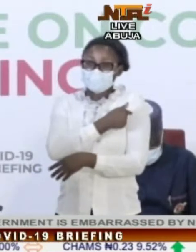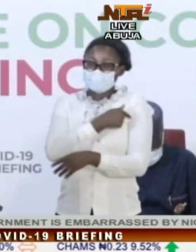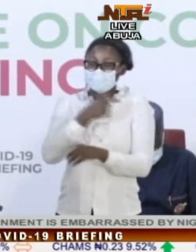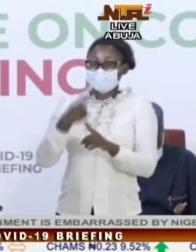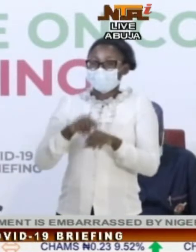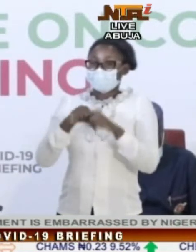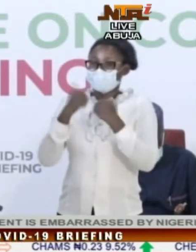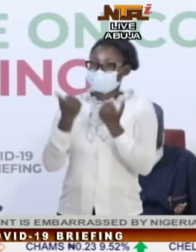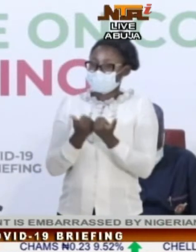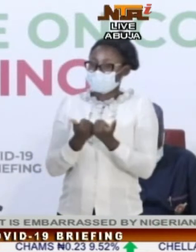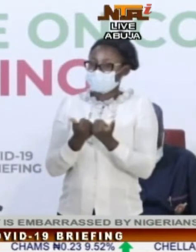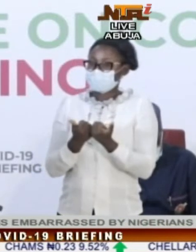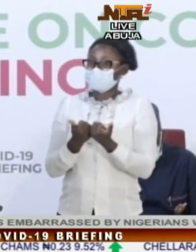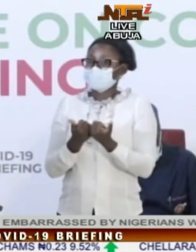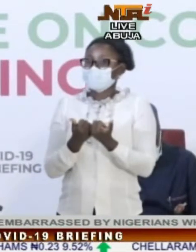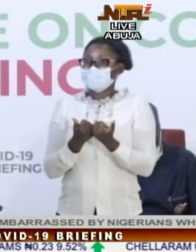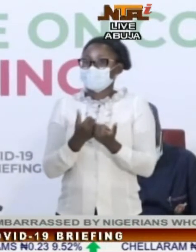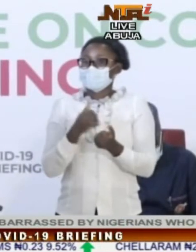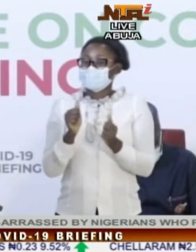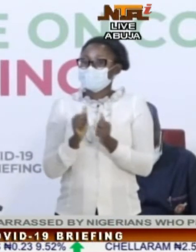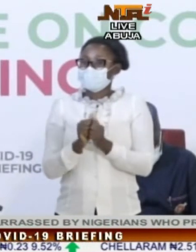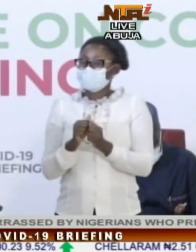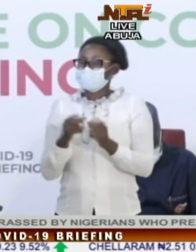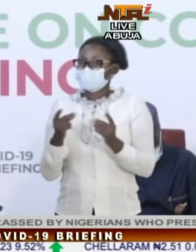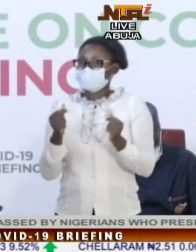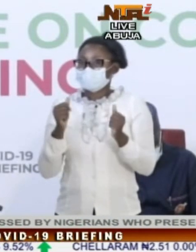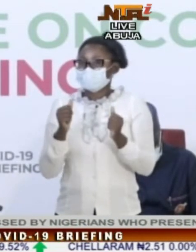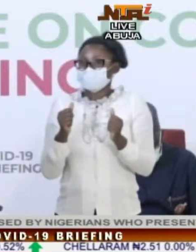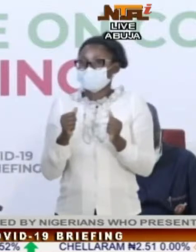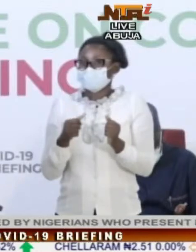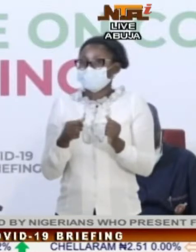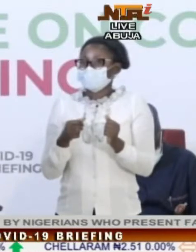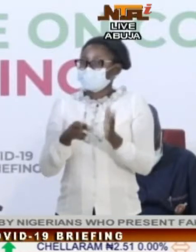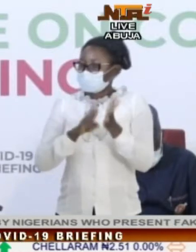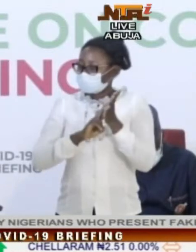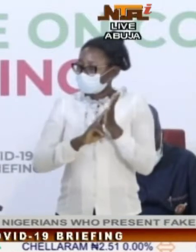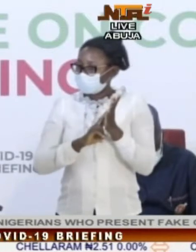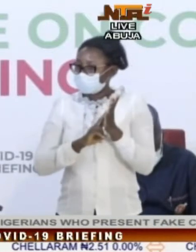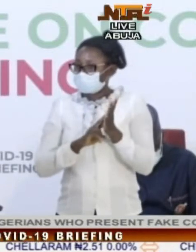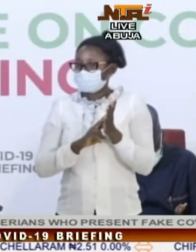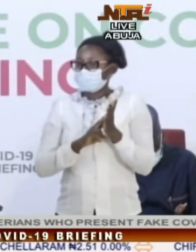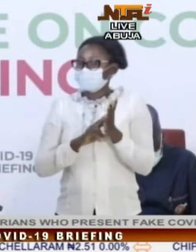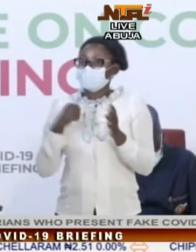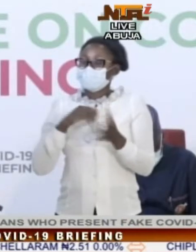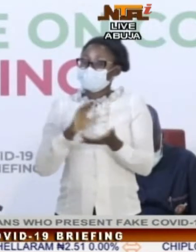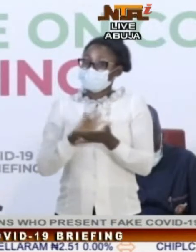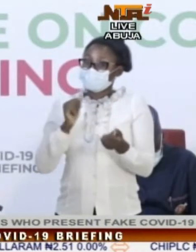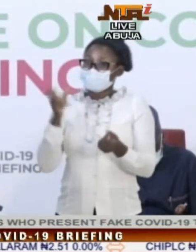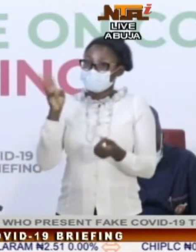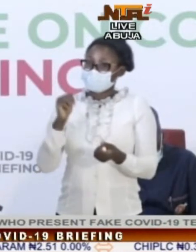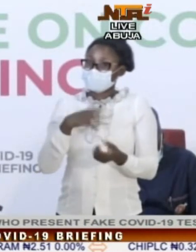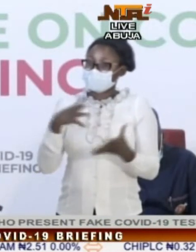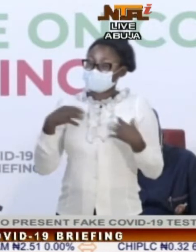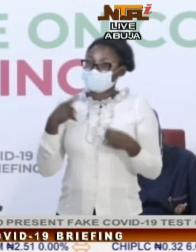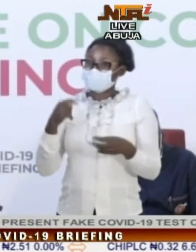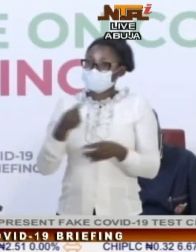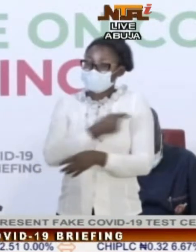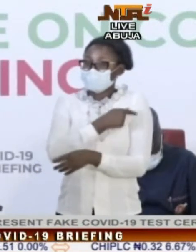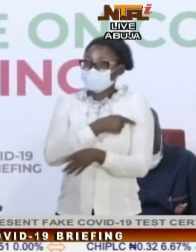is really to equip the public with the needed information required to trust and accept the vaccine, as well as